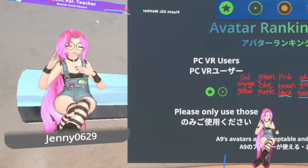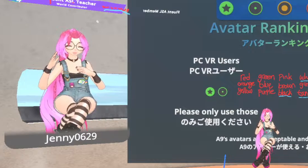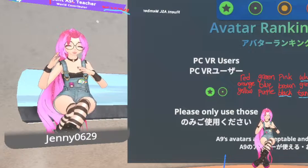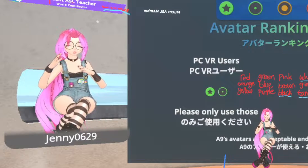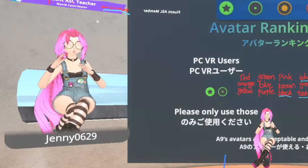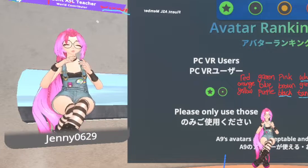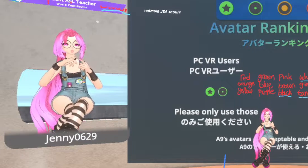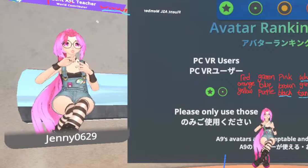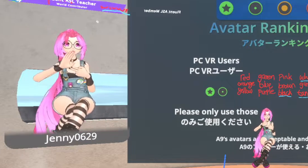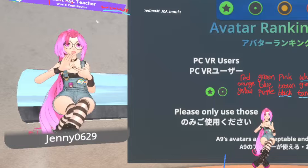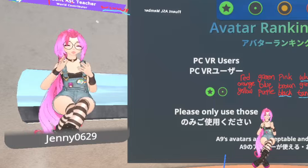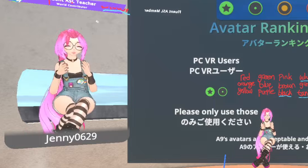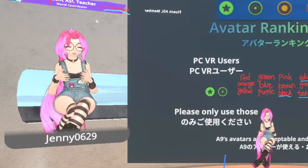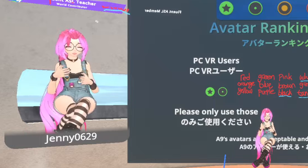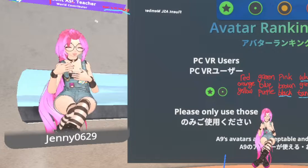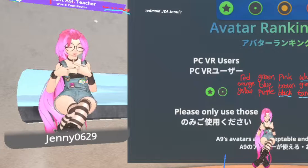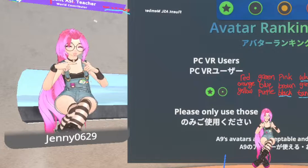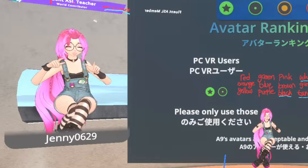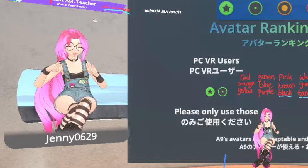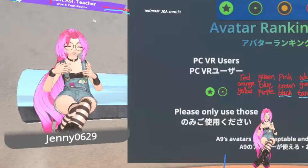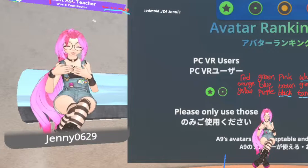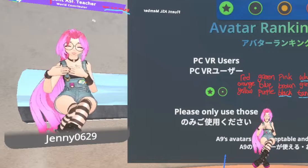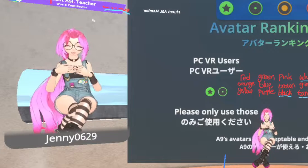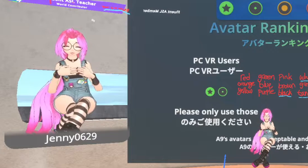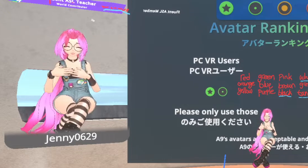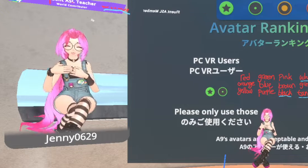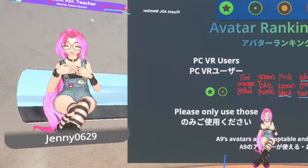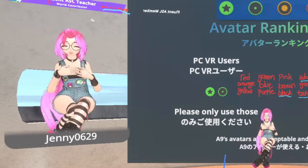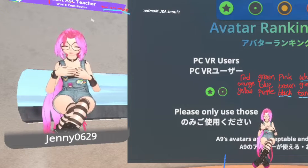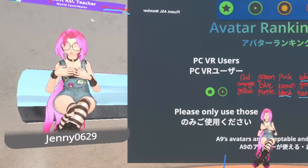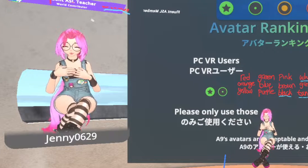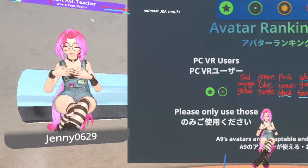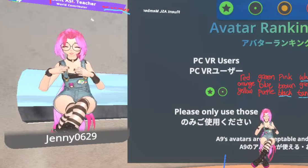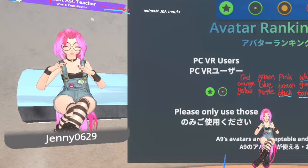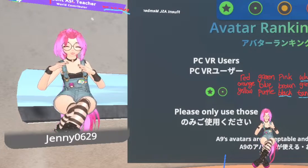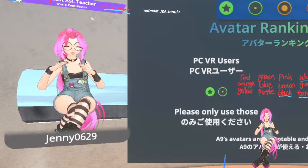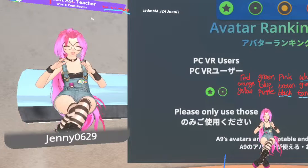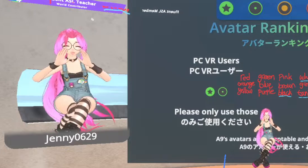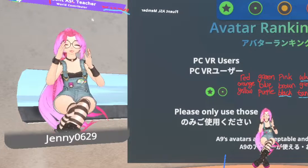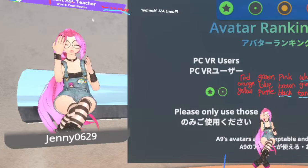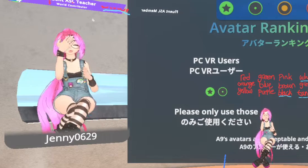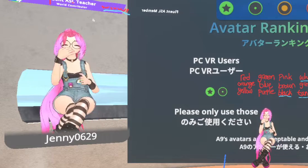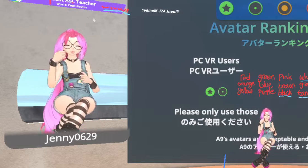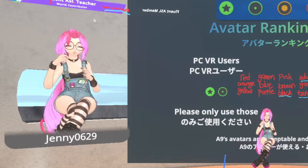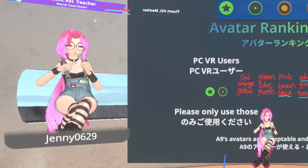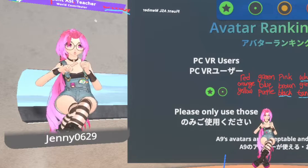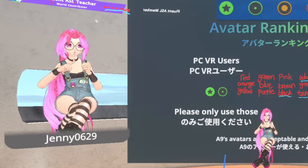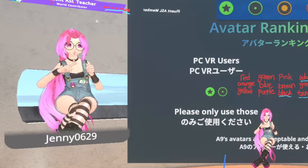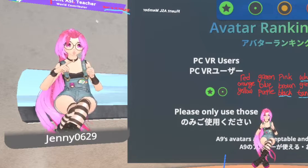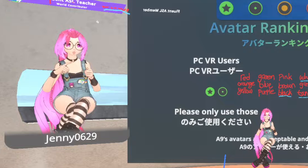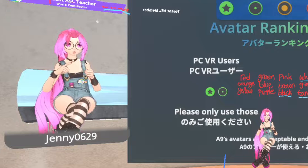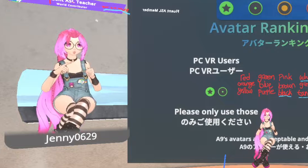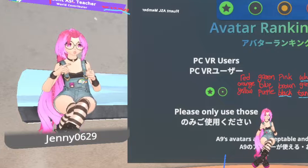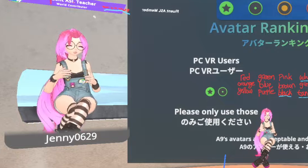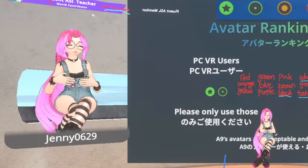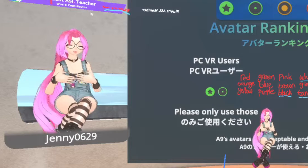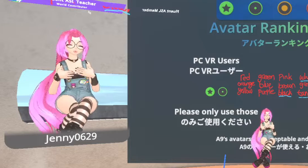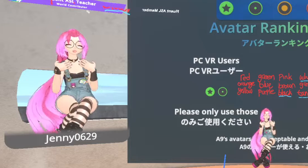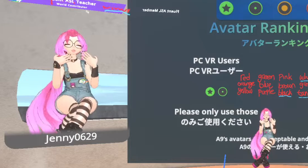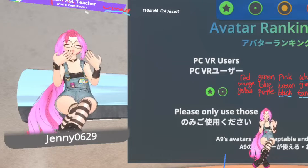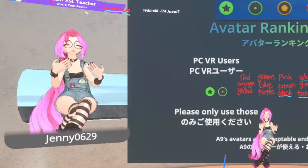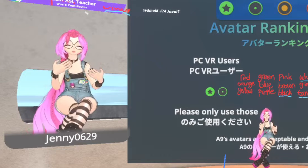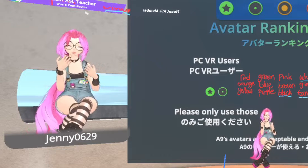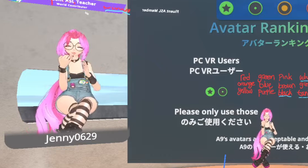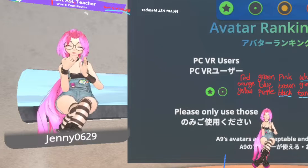your eyes to an entire subculture of sign language in America and an amazing word that people are